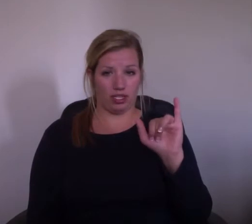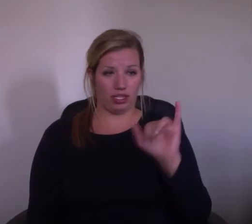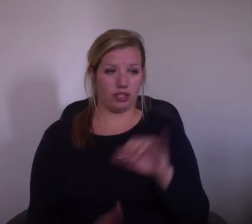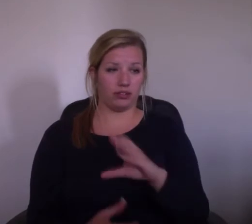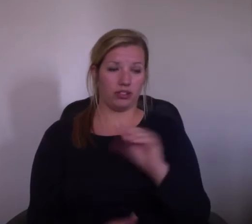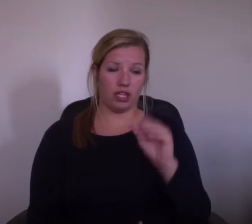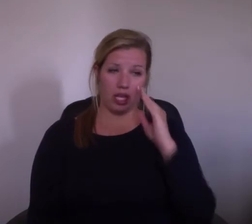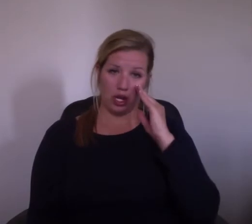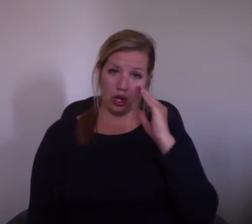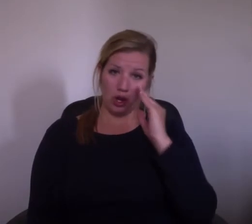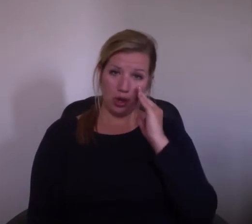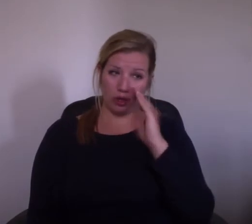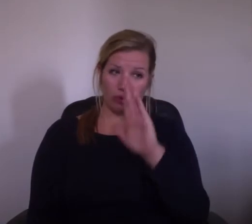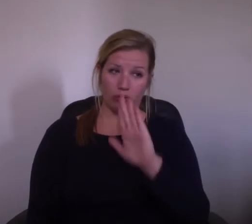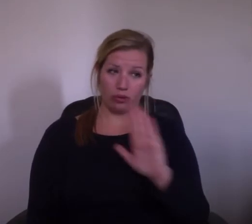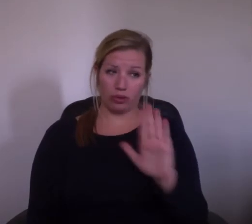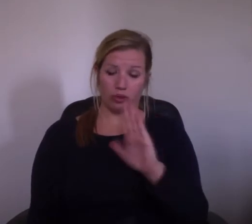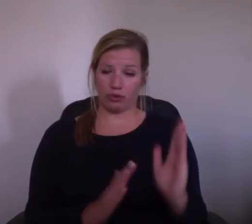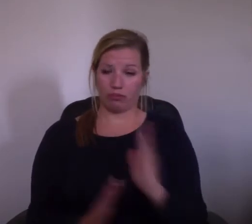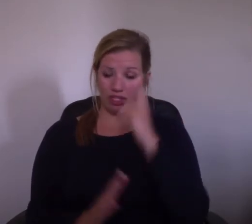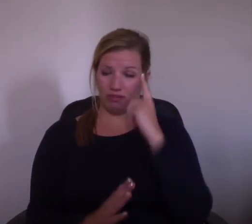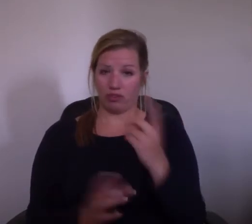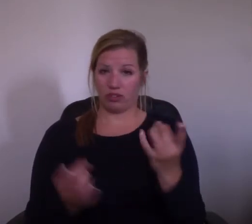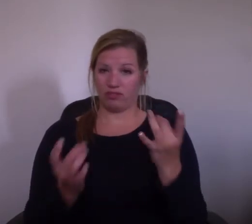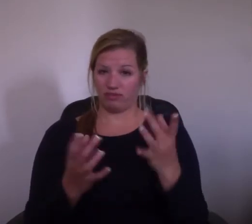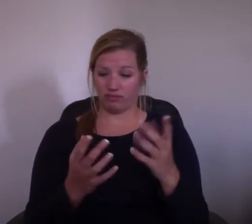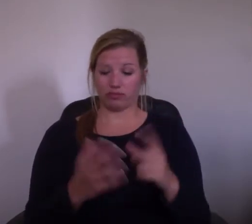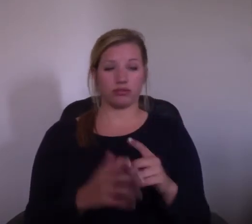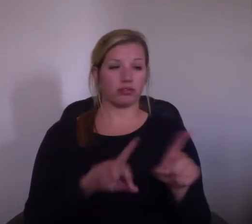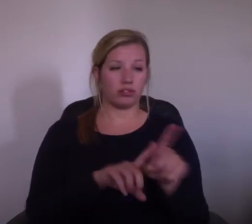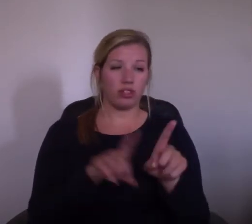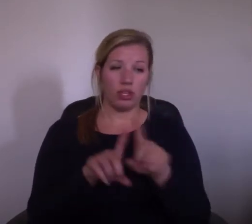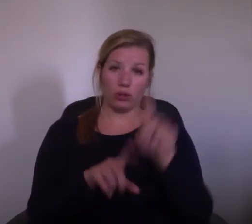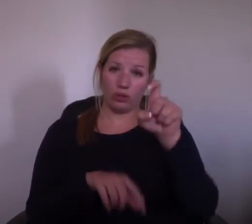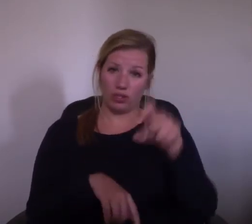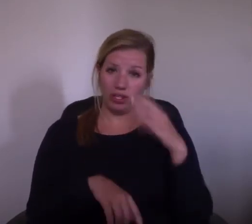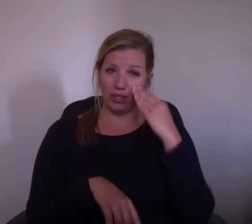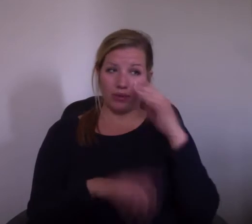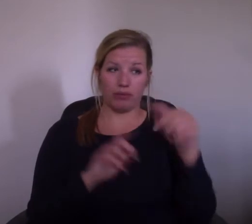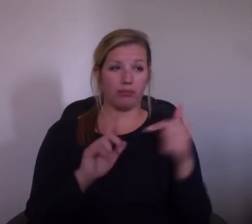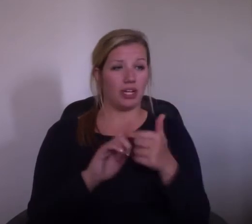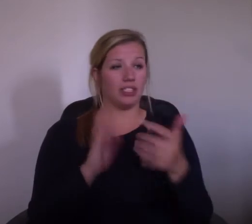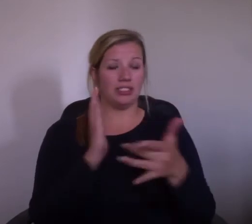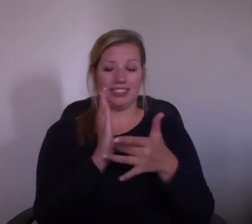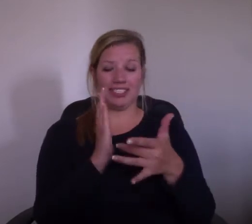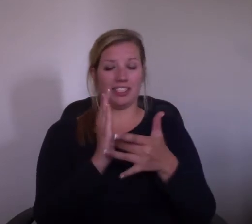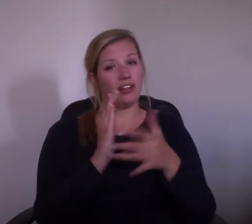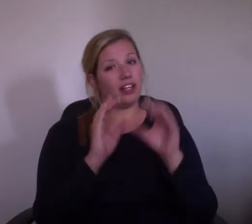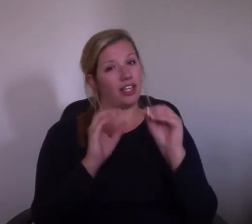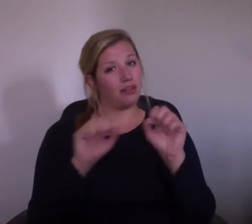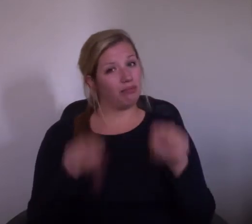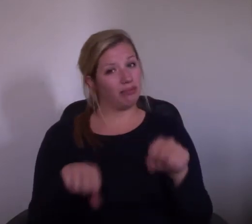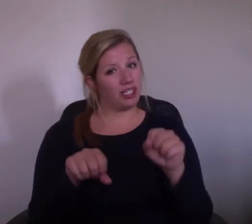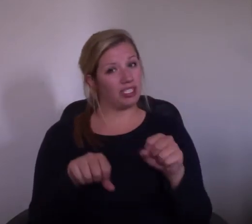those hazards. You should also learn about the technological and accidental hazards, sometimes referred to as